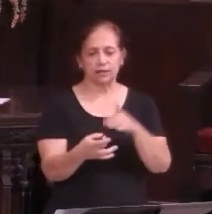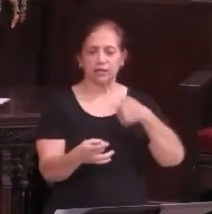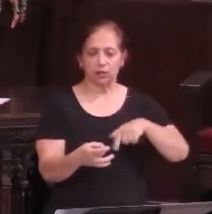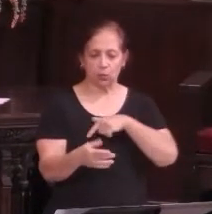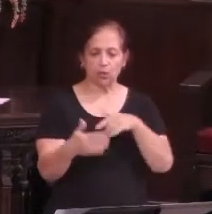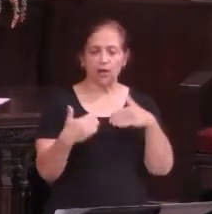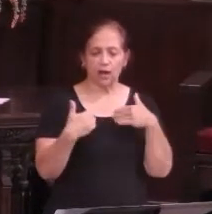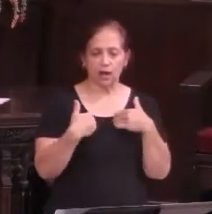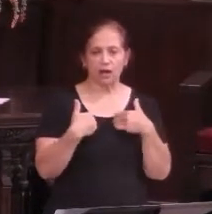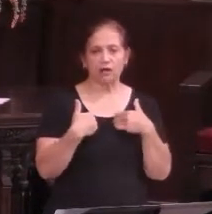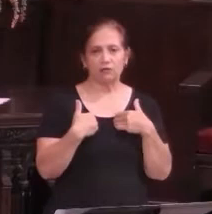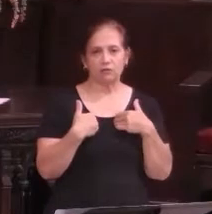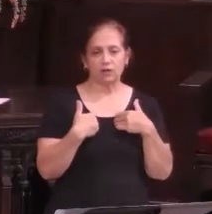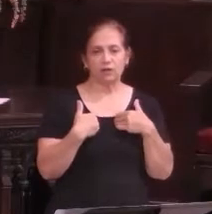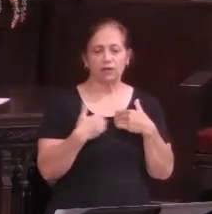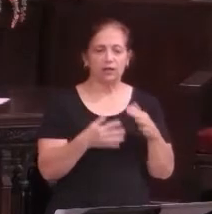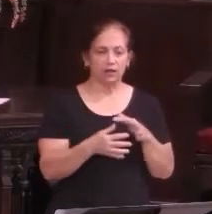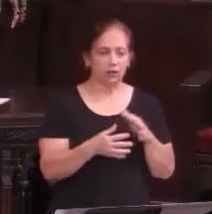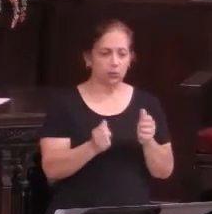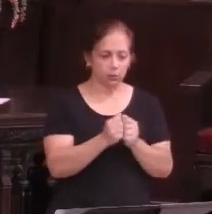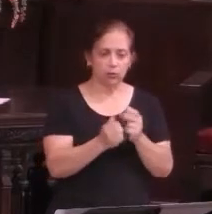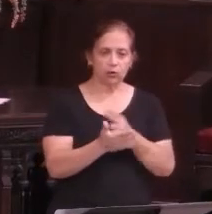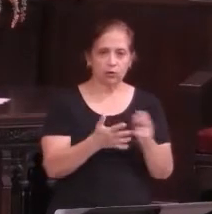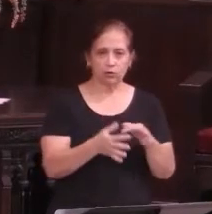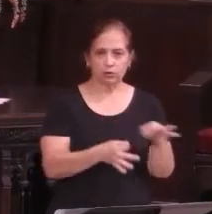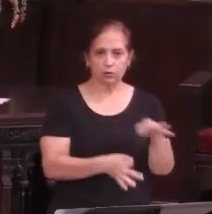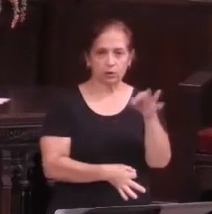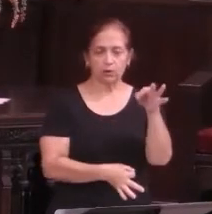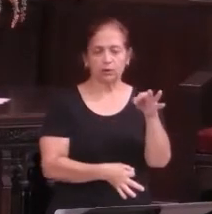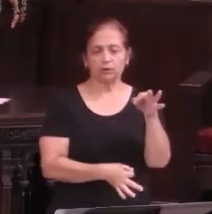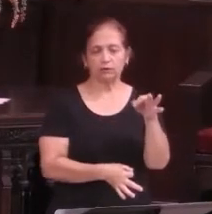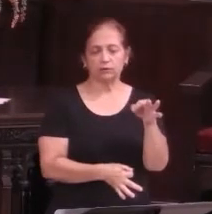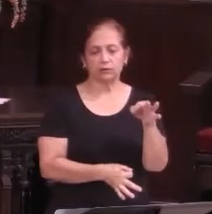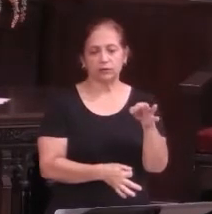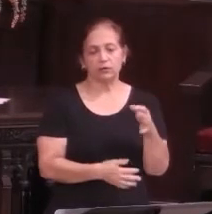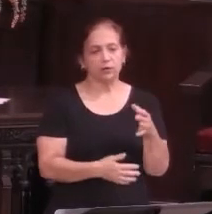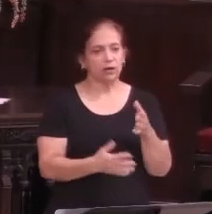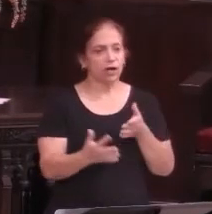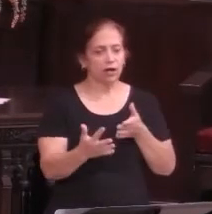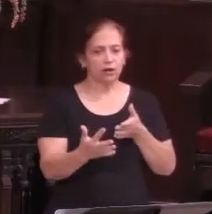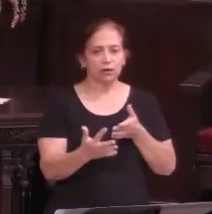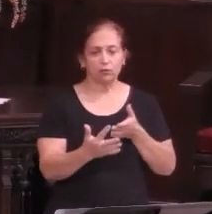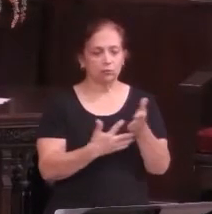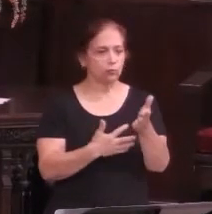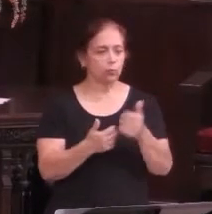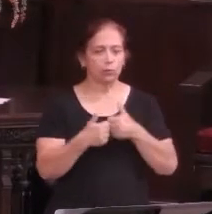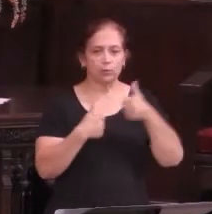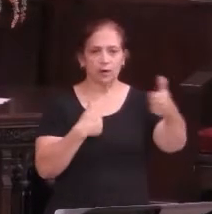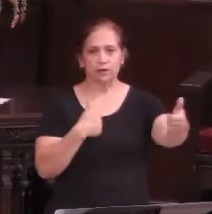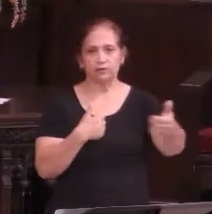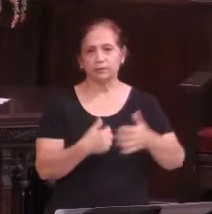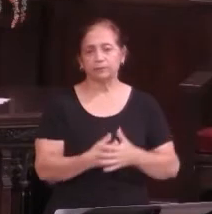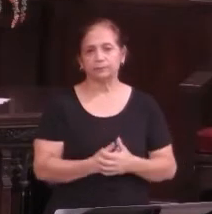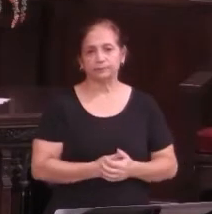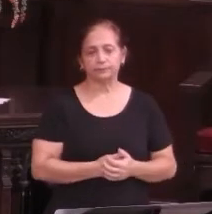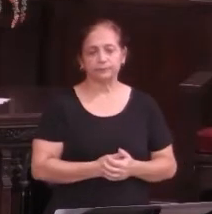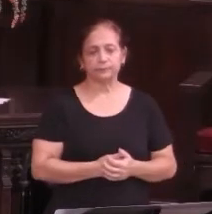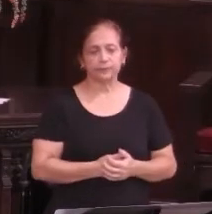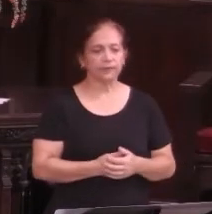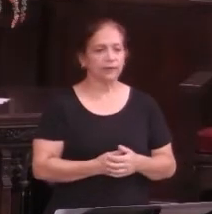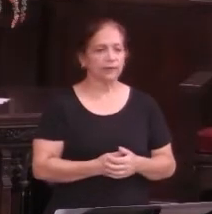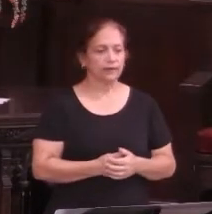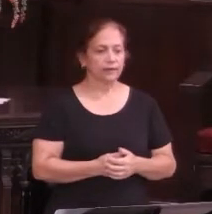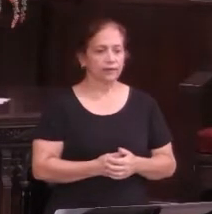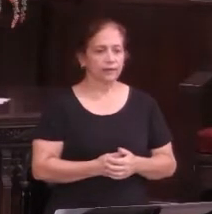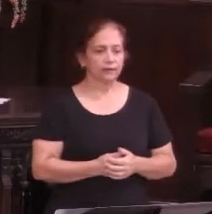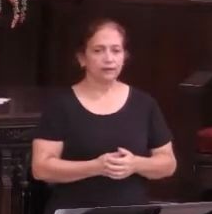have in the Spirit, even across the miles, even in the